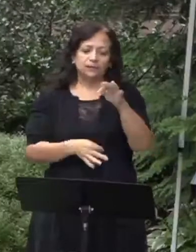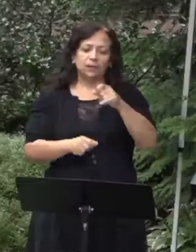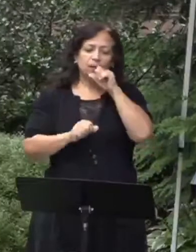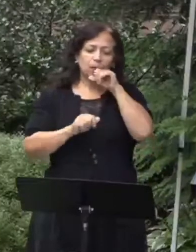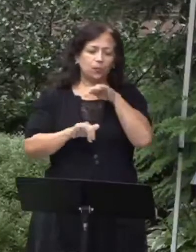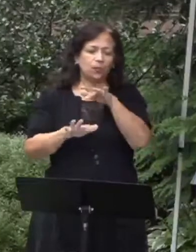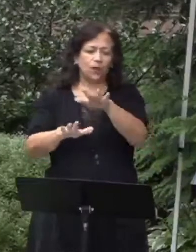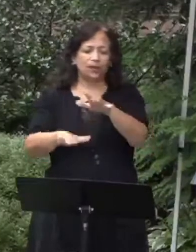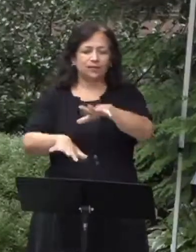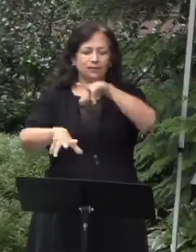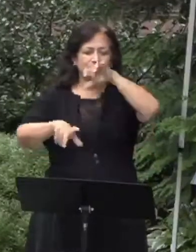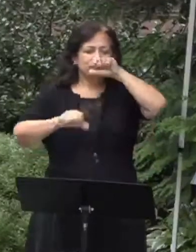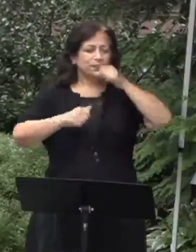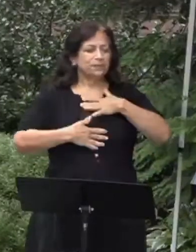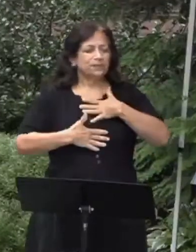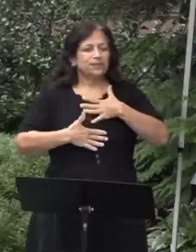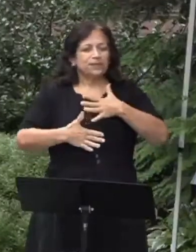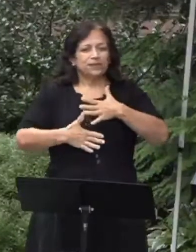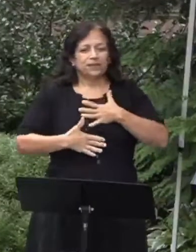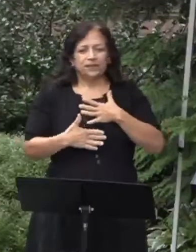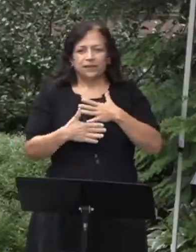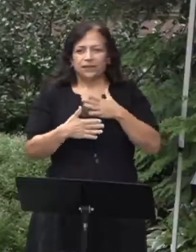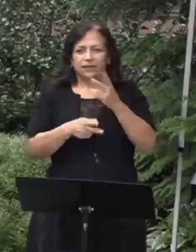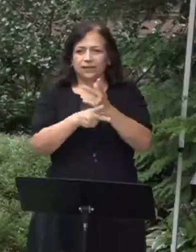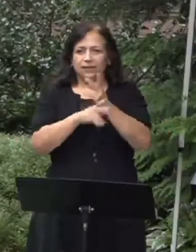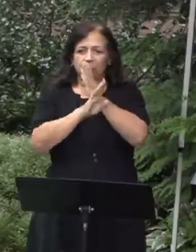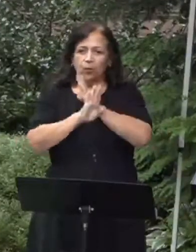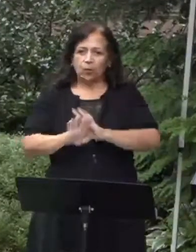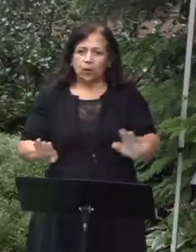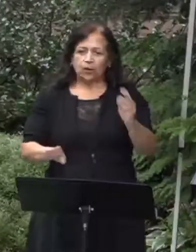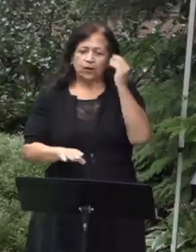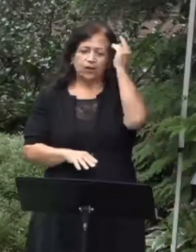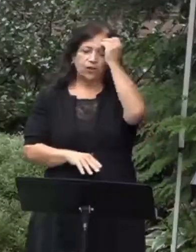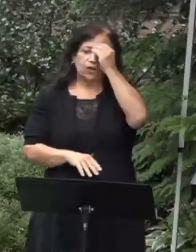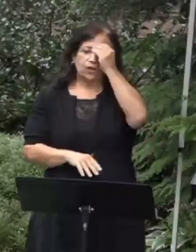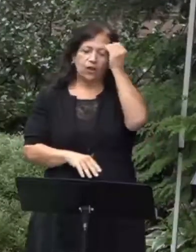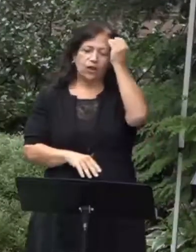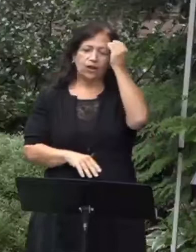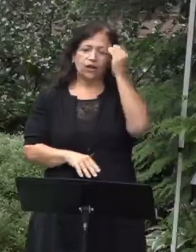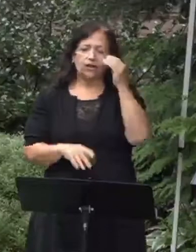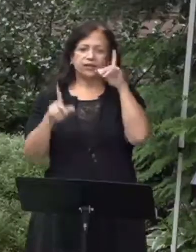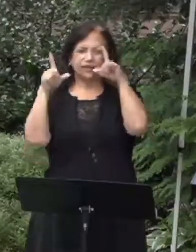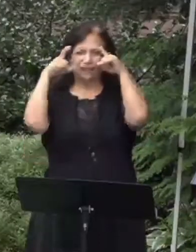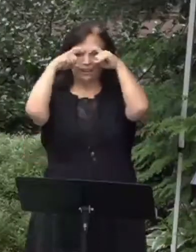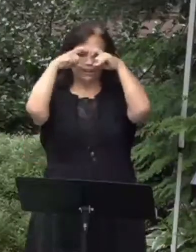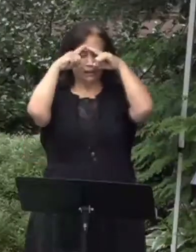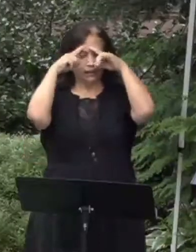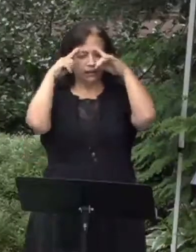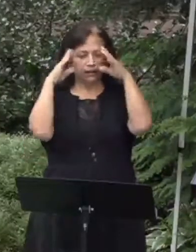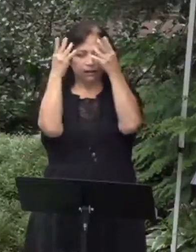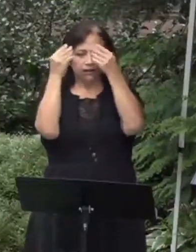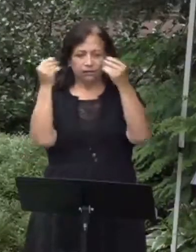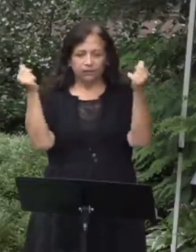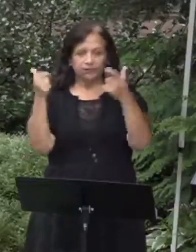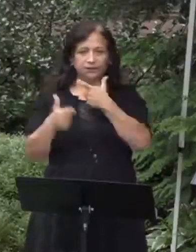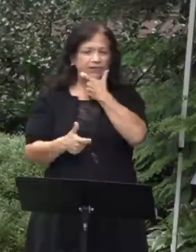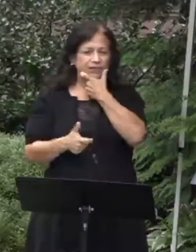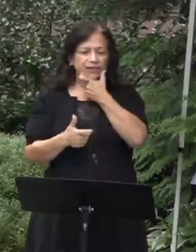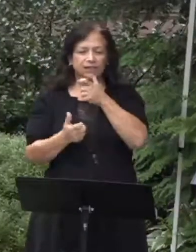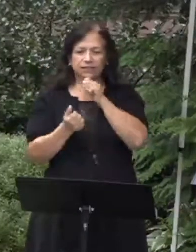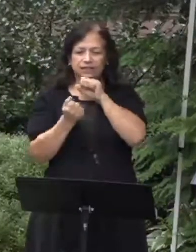our lungs, stilling our thoughts, softening our brows. and unclenching our